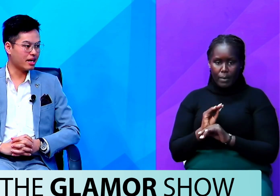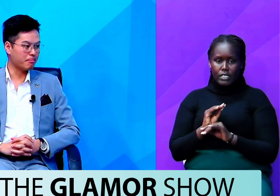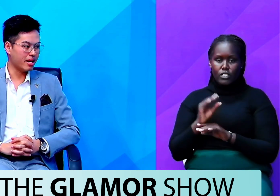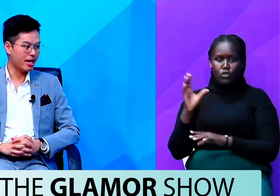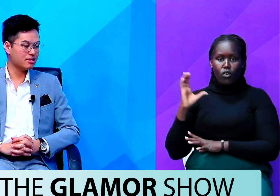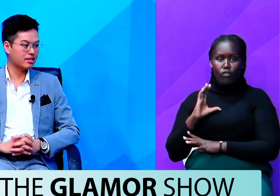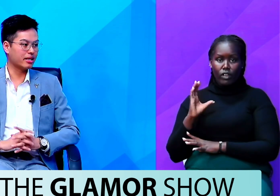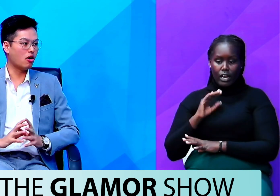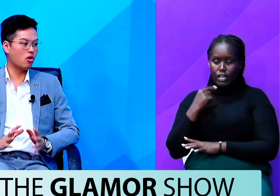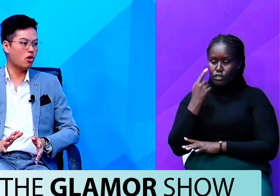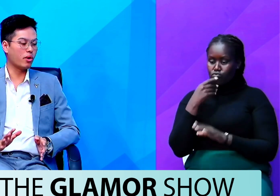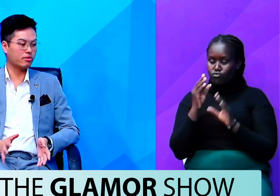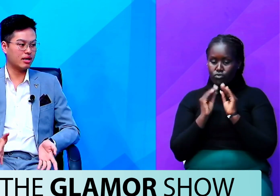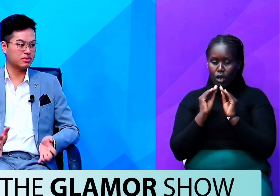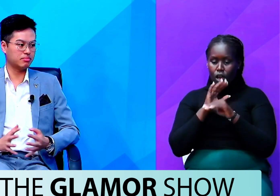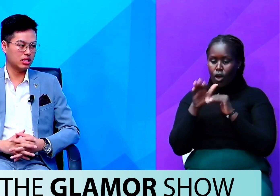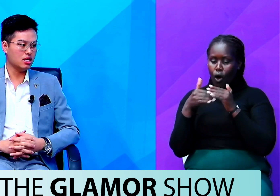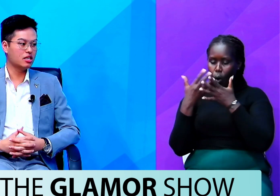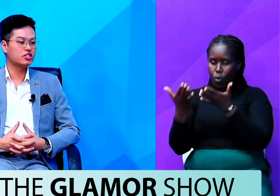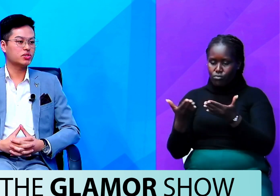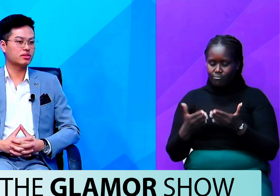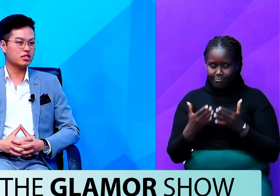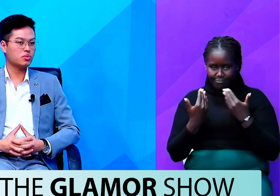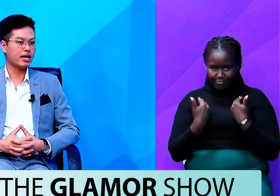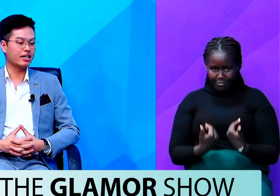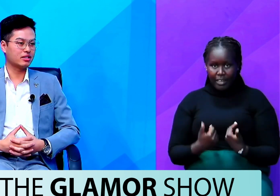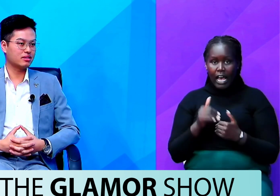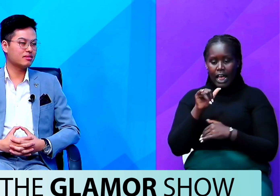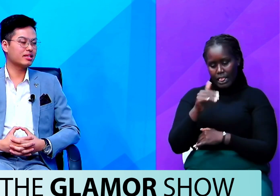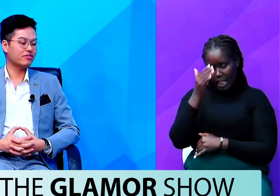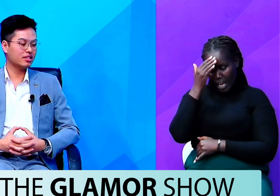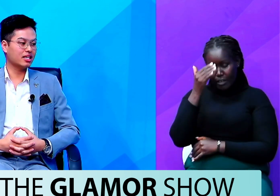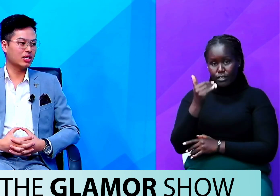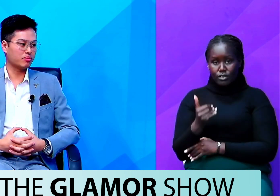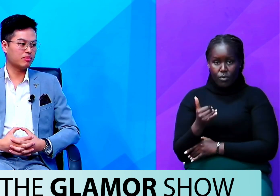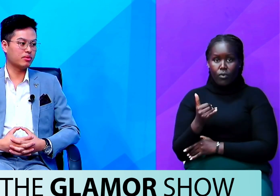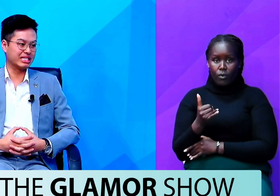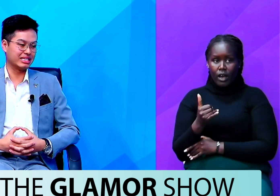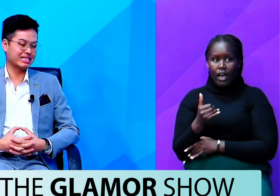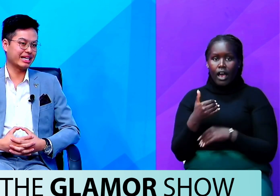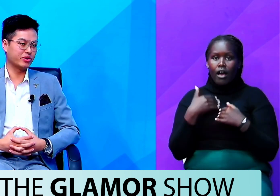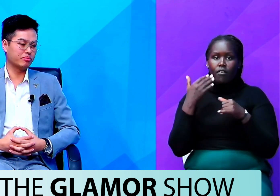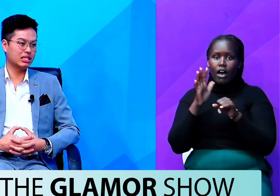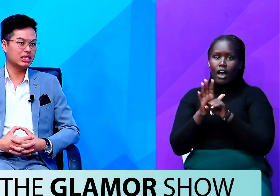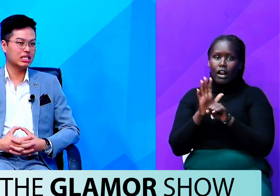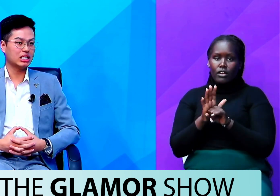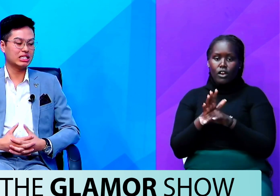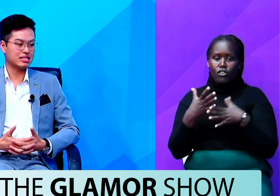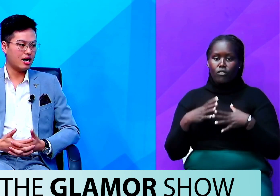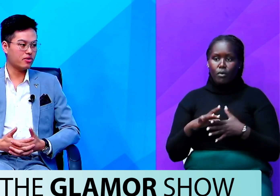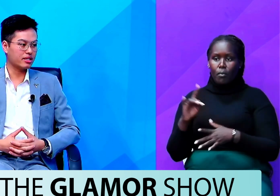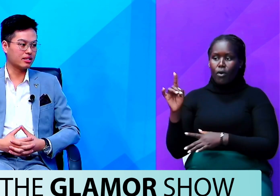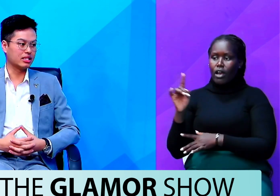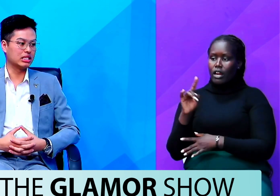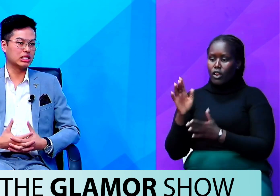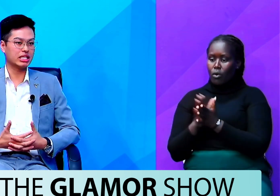clients I met, they all welcomed me. So that's why I definitely a lot of people in Nairobi, in town and in